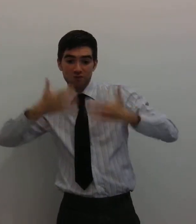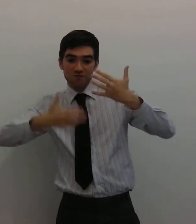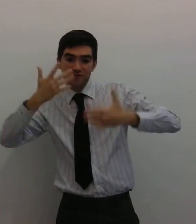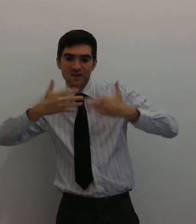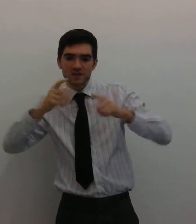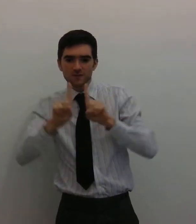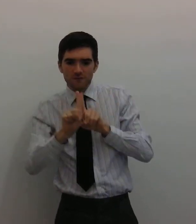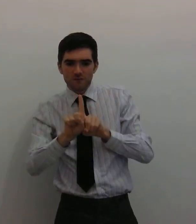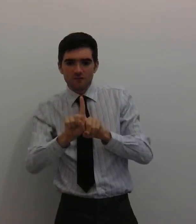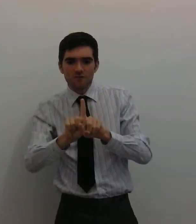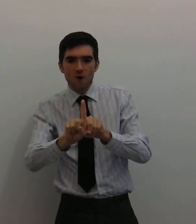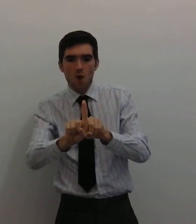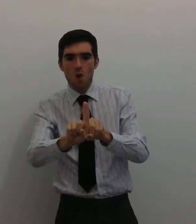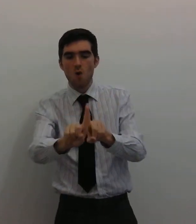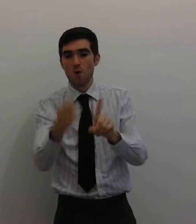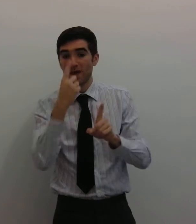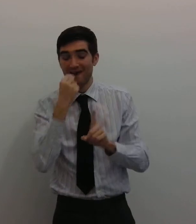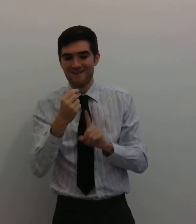the budget that you've submitted to the court.